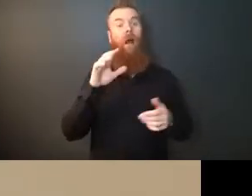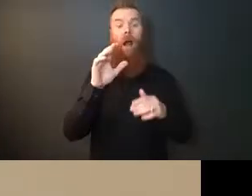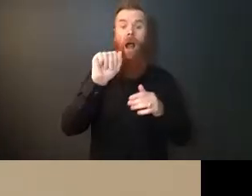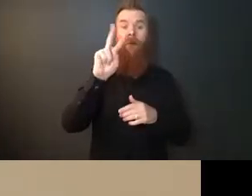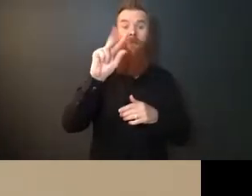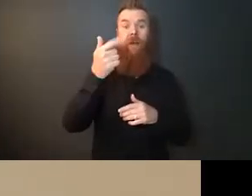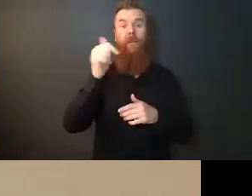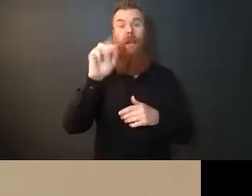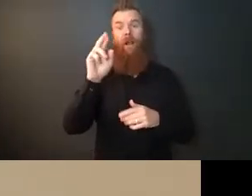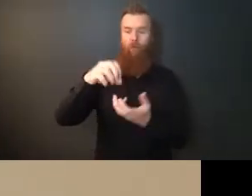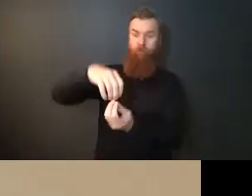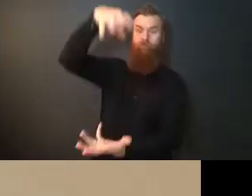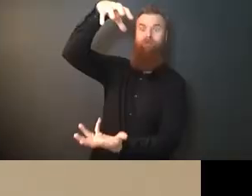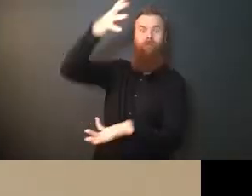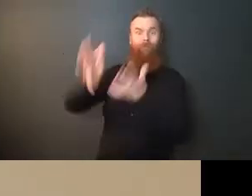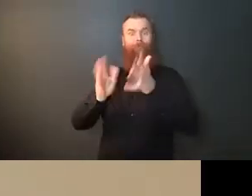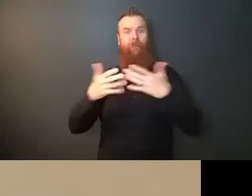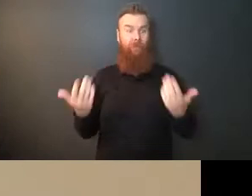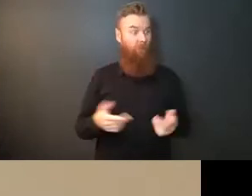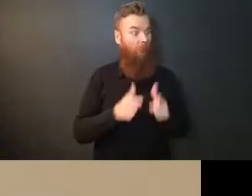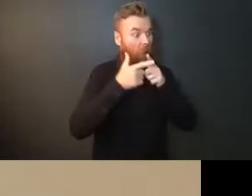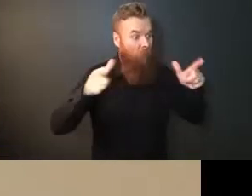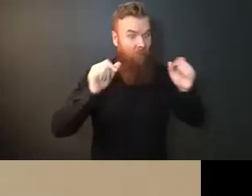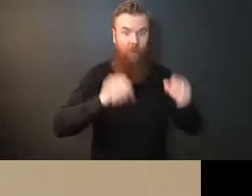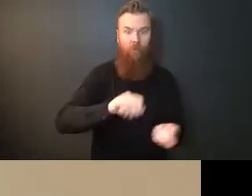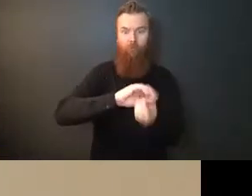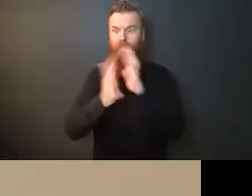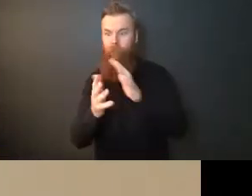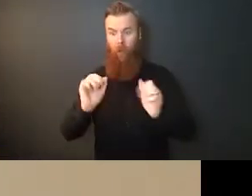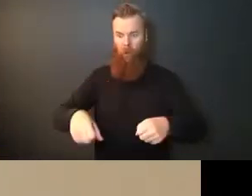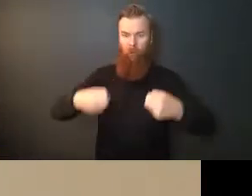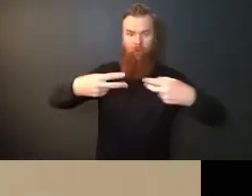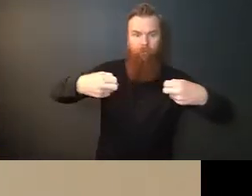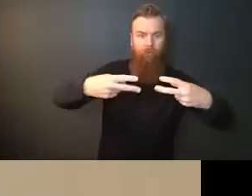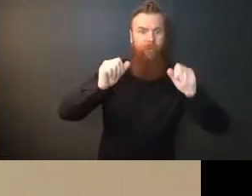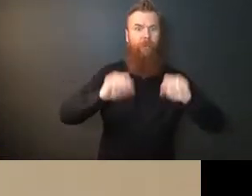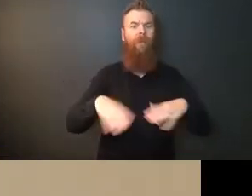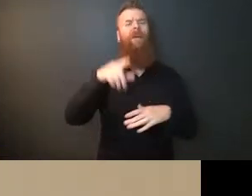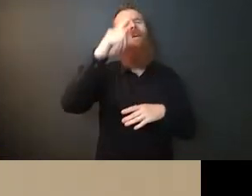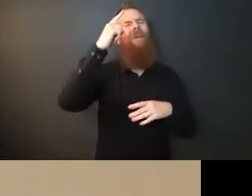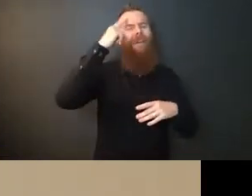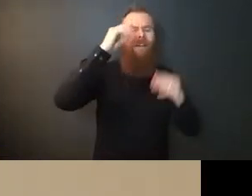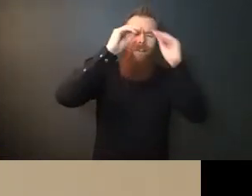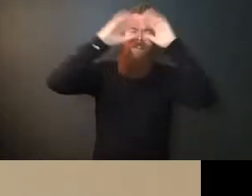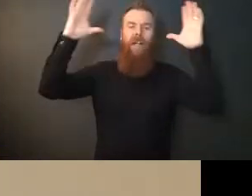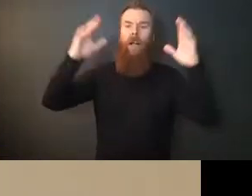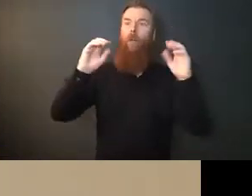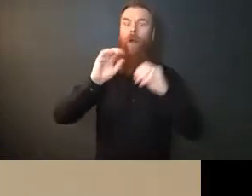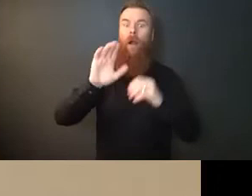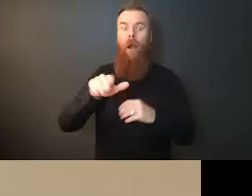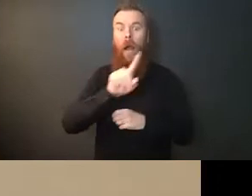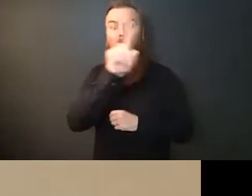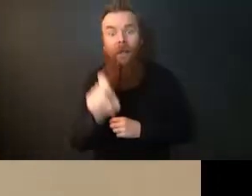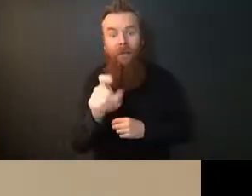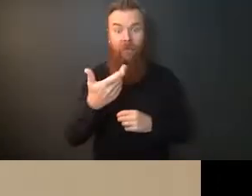translated into captions. Imagine never having to ask for either interpreters or captions to be provided. Technology would be